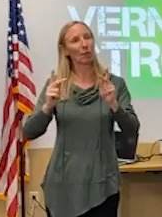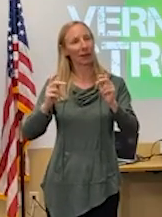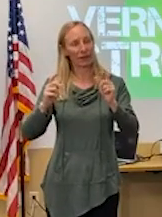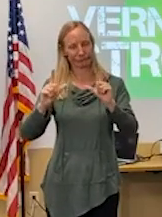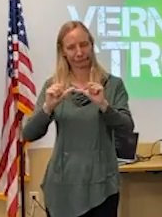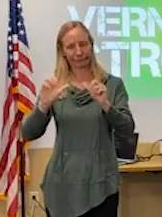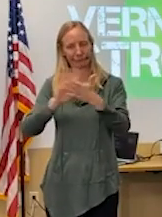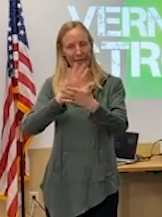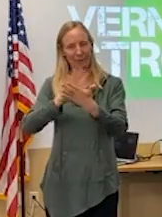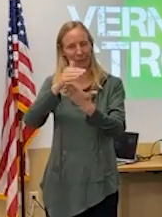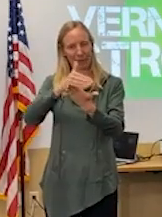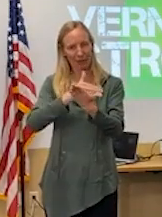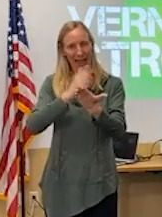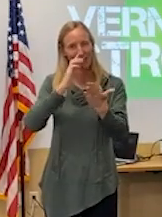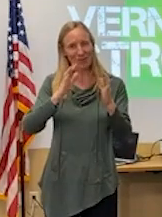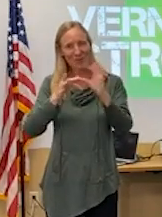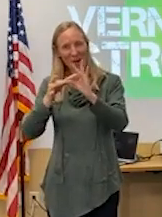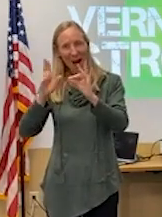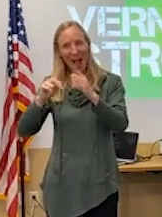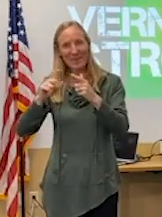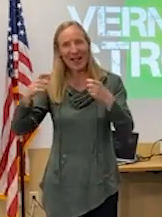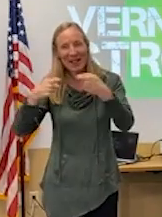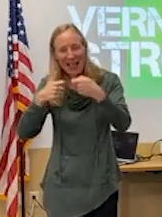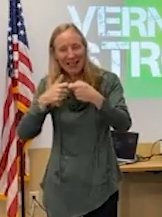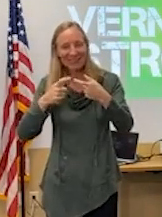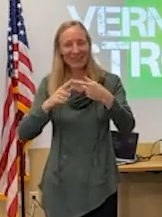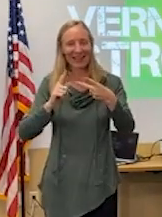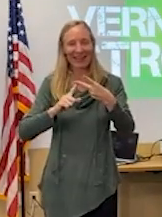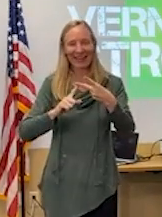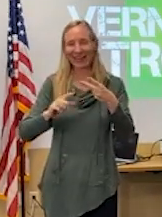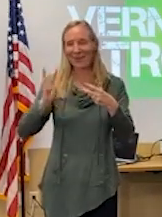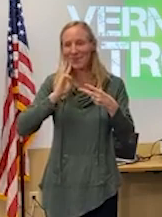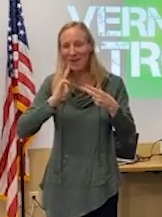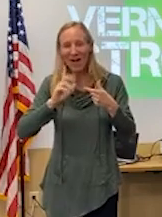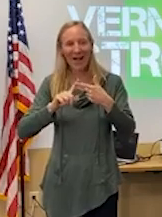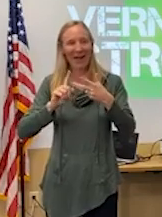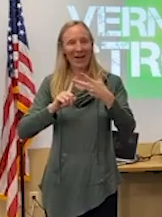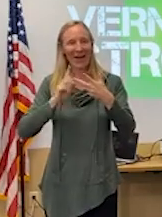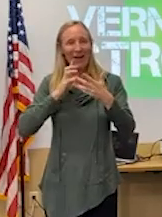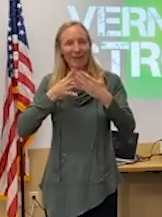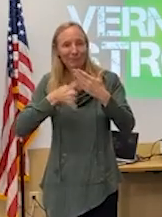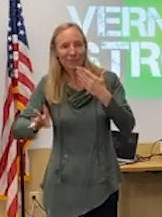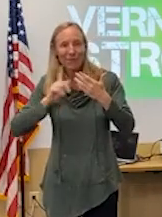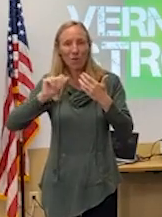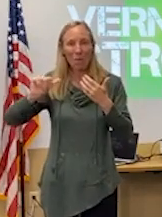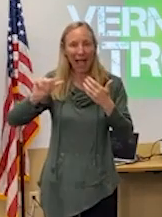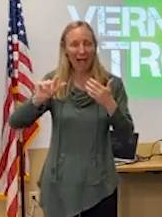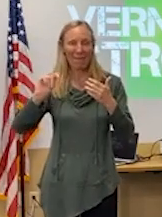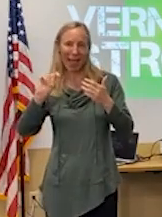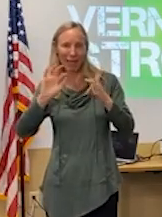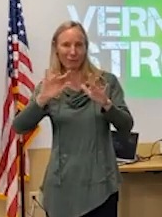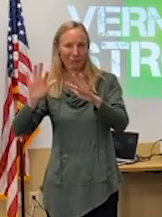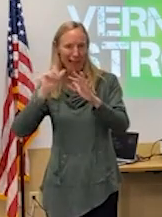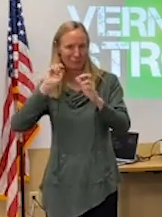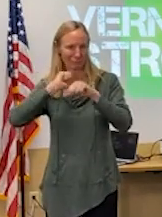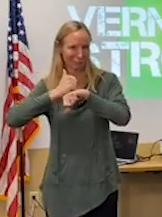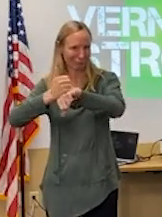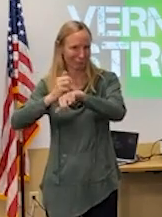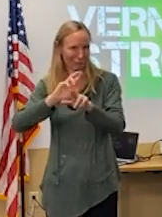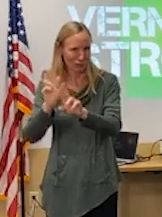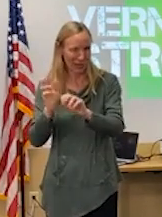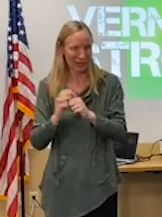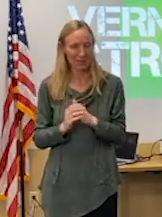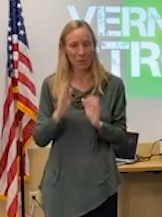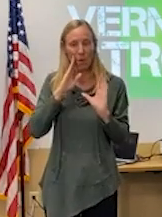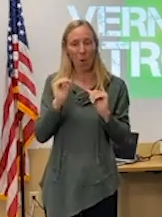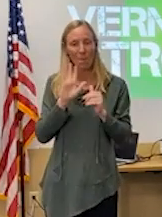then to set up, right? You've got to hook up electricity, you've got to hook up septic, etc. So it does take a little while. We are hopeful that by